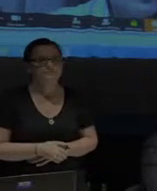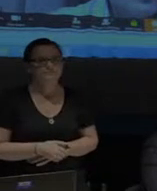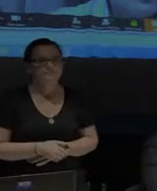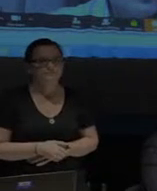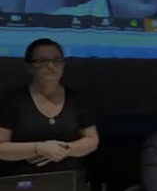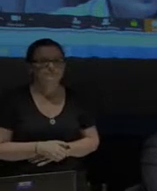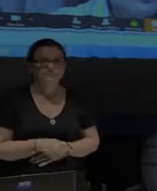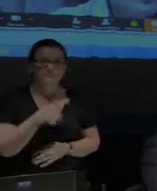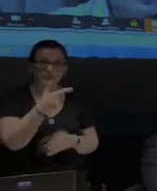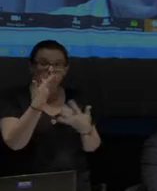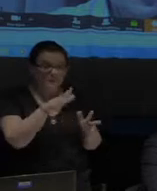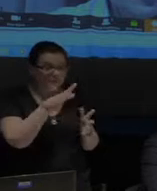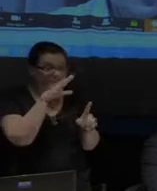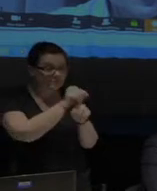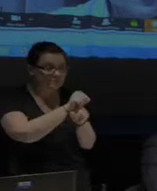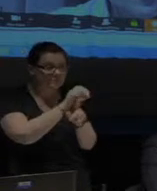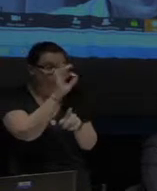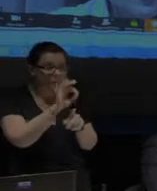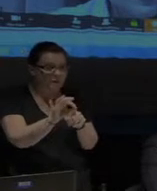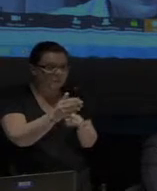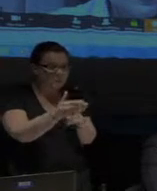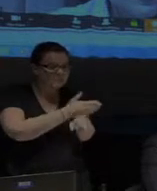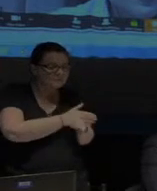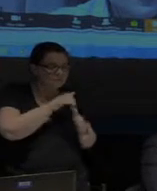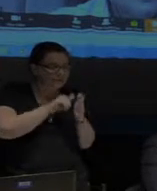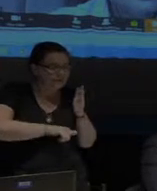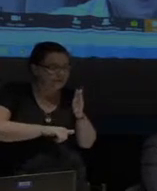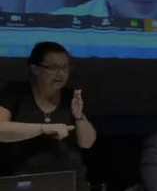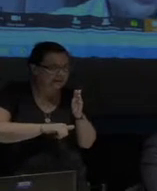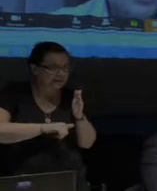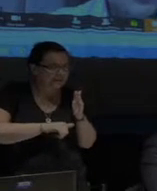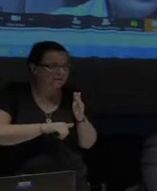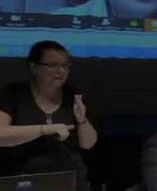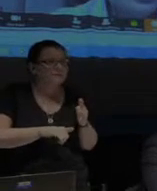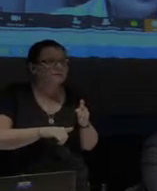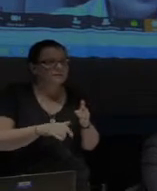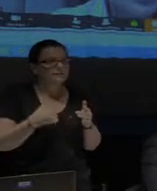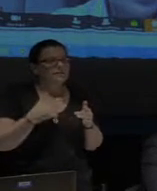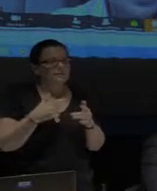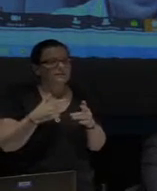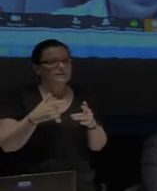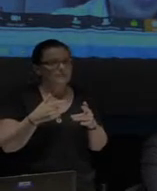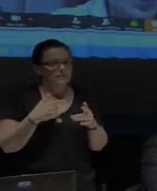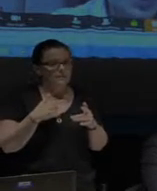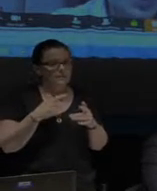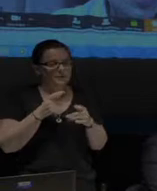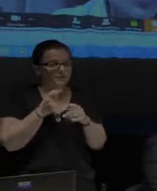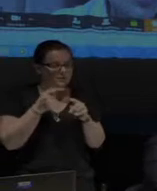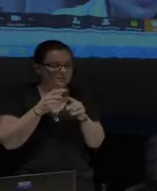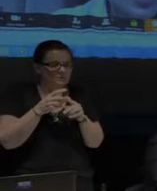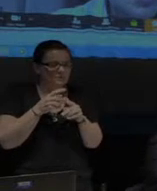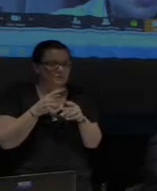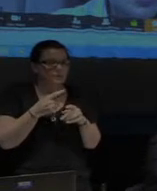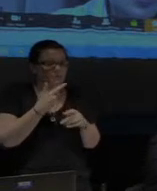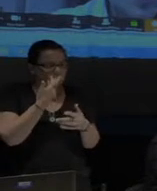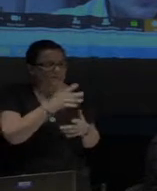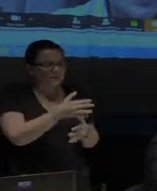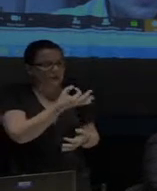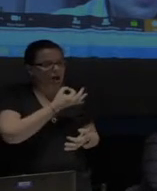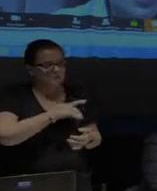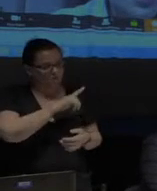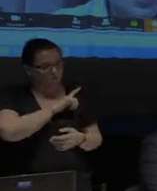you catch the question at the beginning, or had we lost you at that point? I did just before I lost you. We were asking